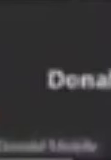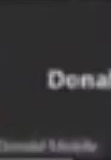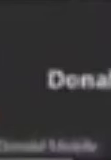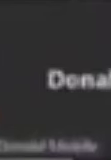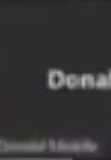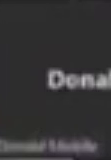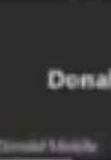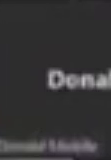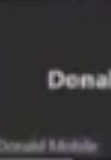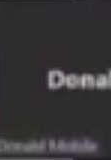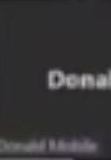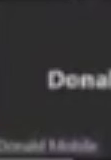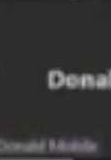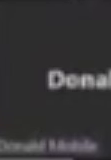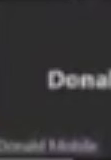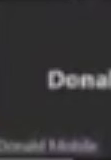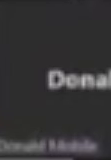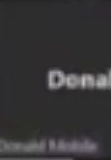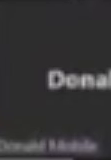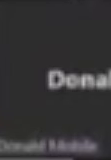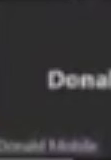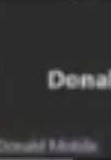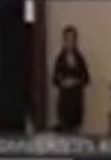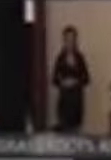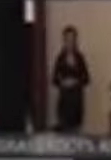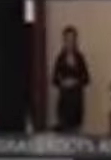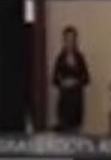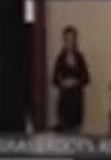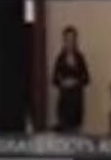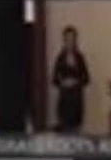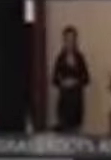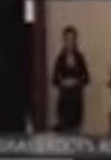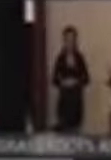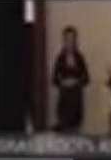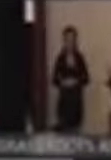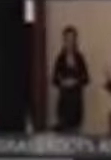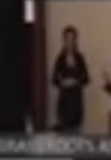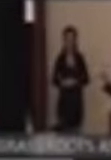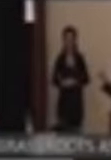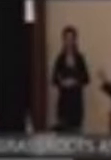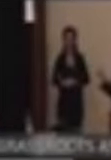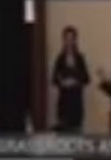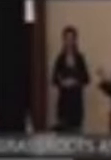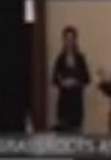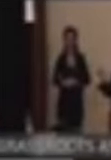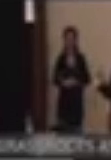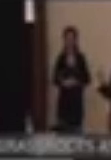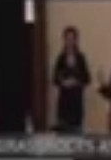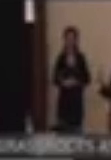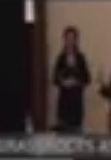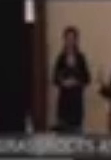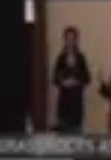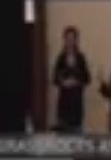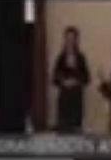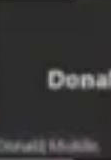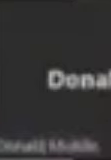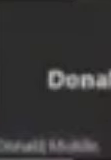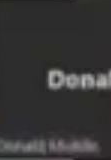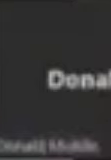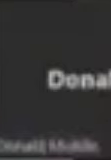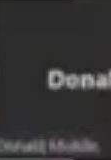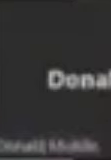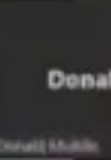So what does this do? This was truly remarkable. This cell type has a propensity for